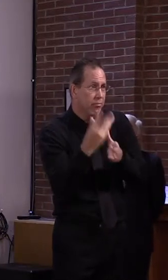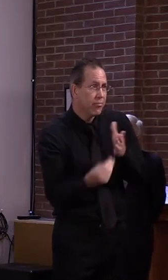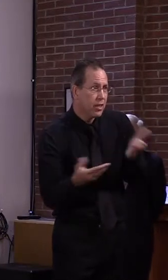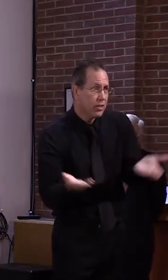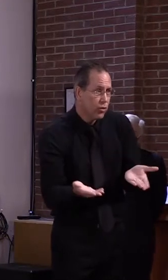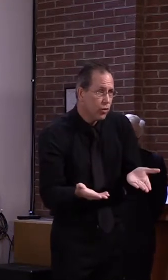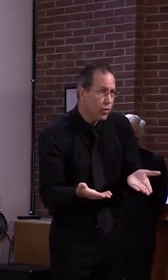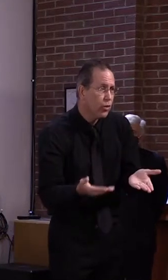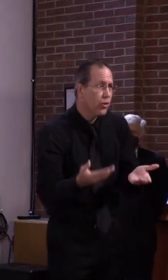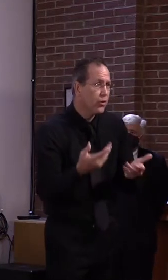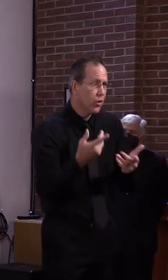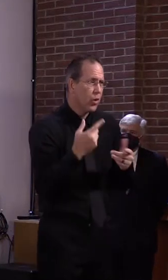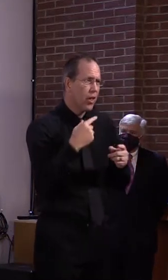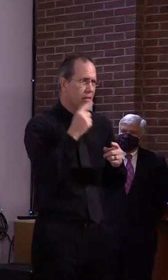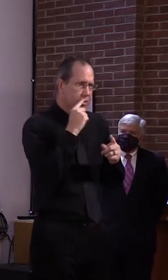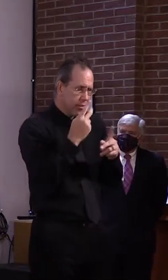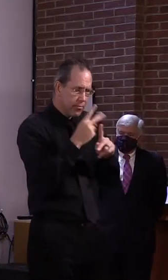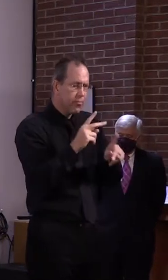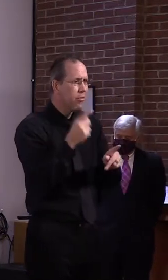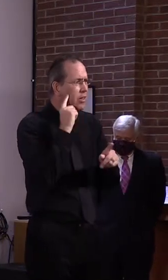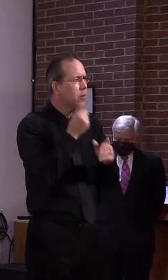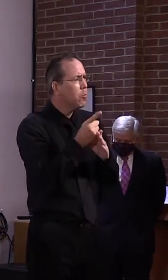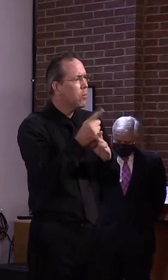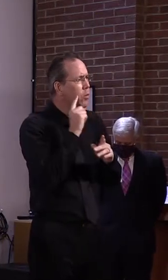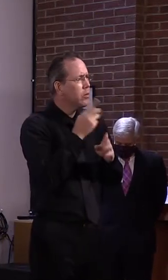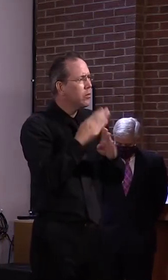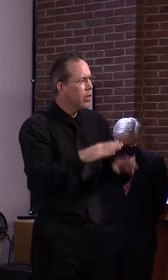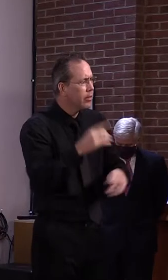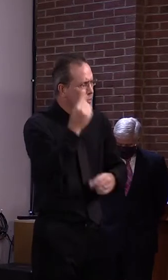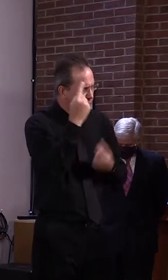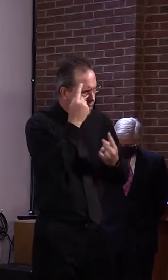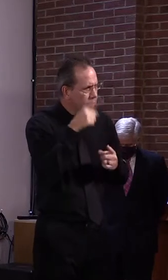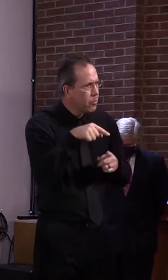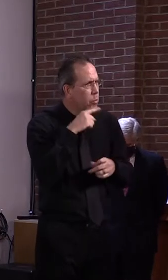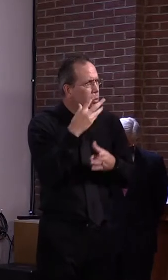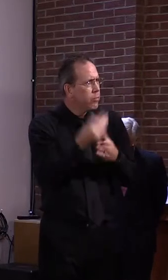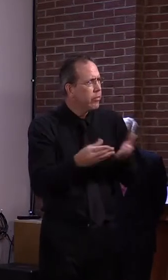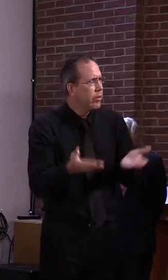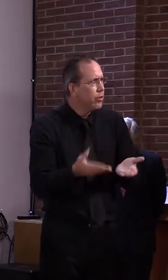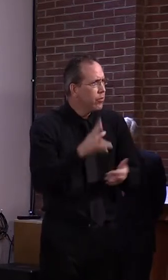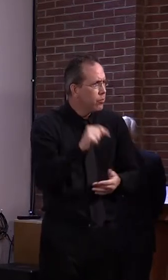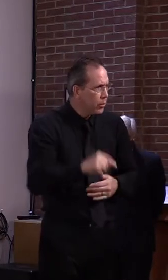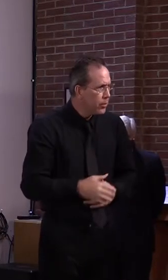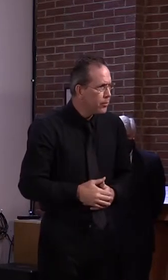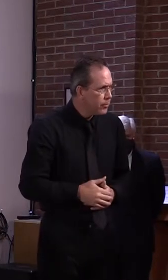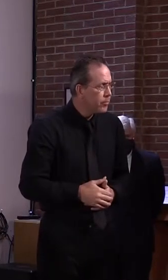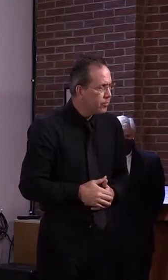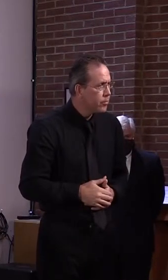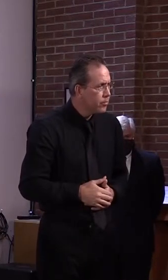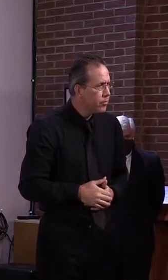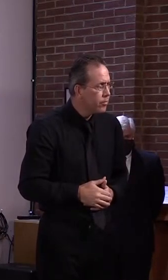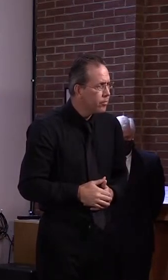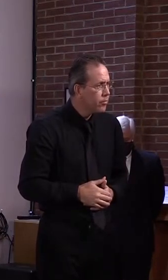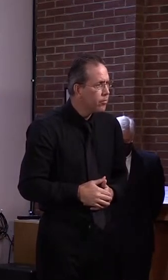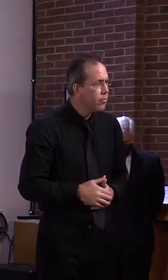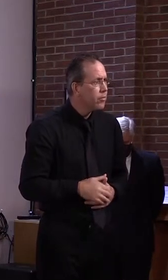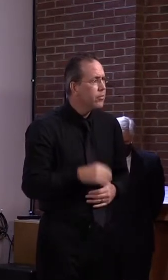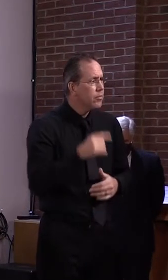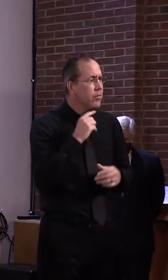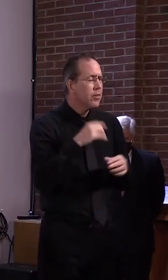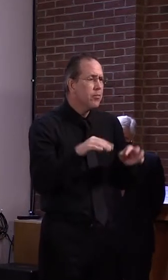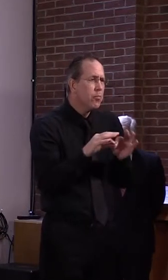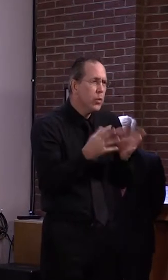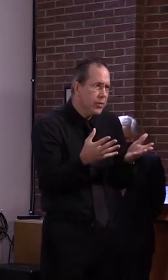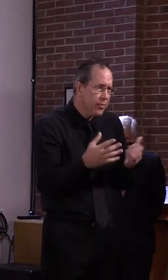of silence in the memory of all of these people who died because COVID happens to be a pandemic on this planet